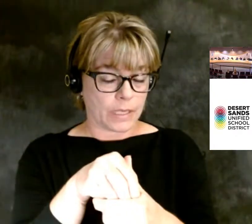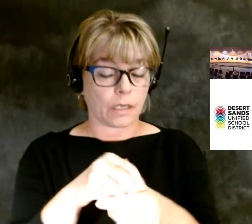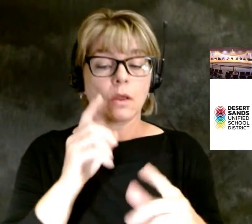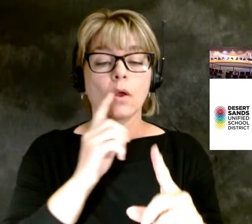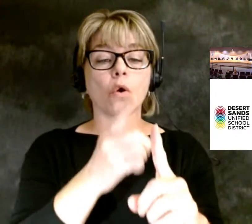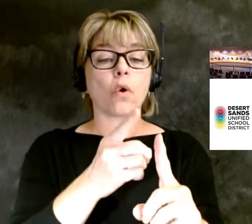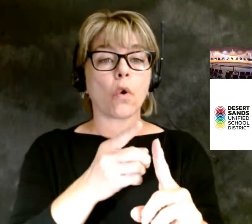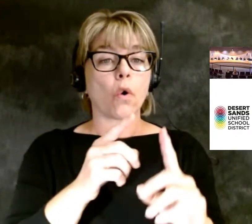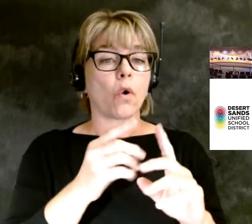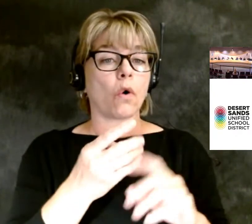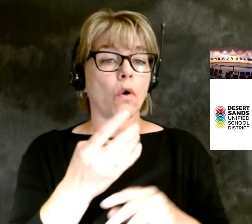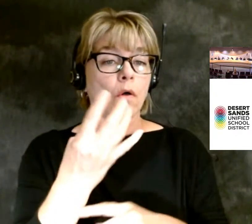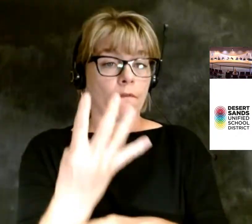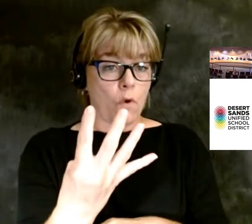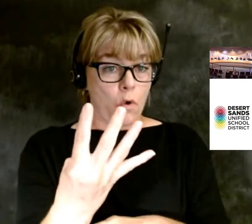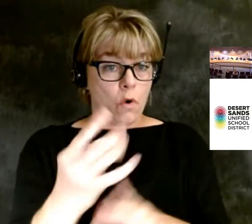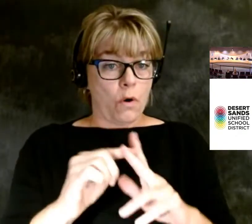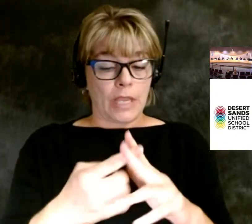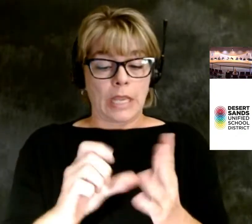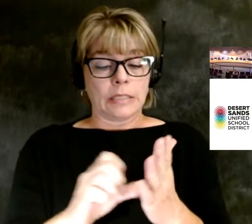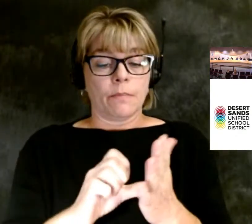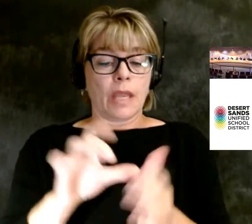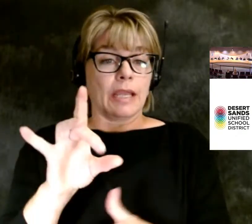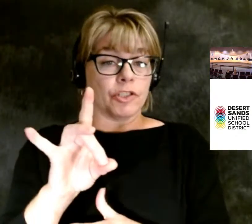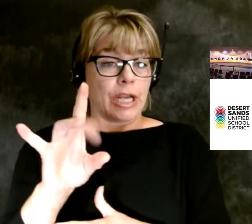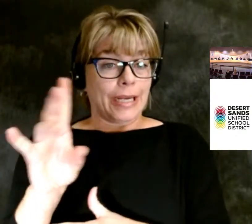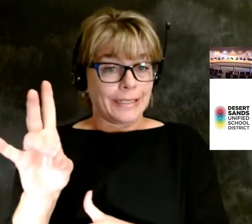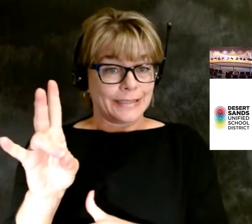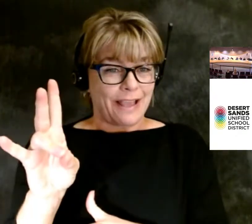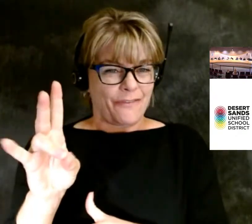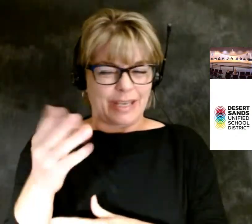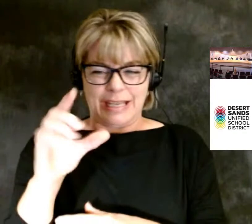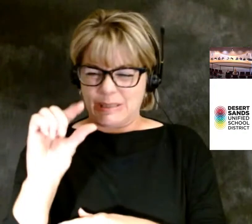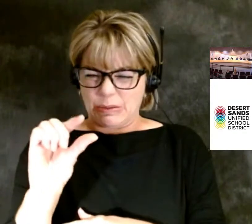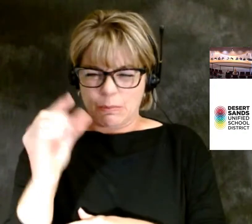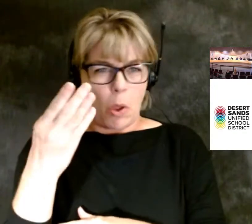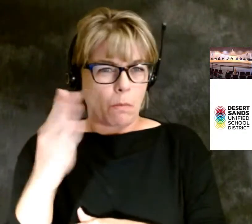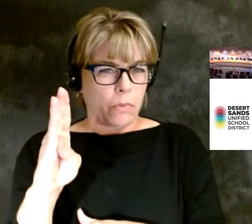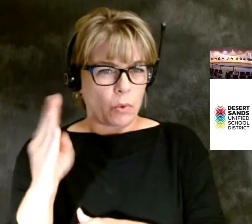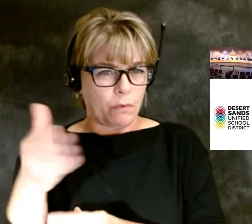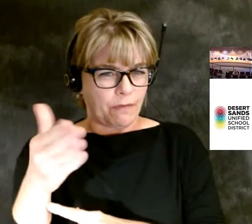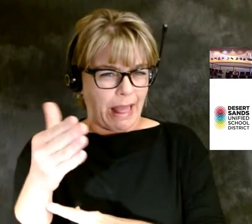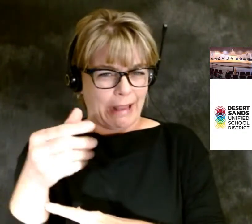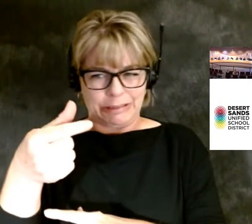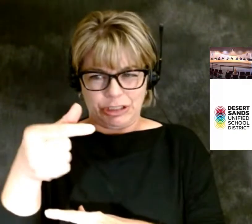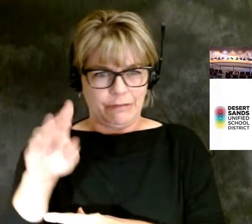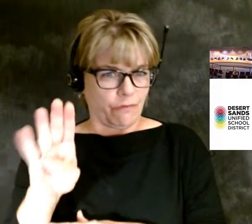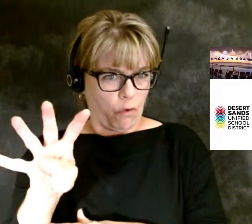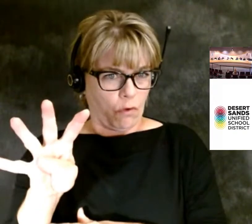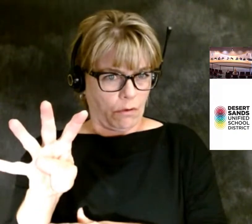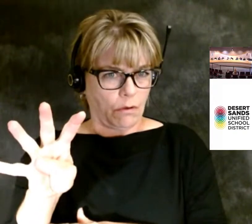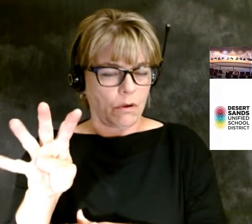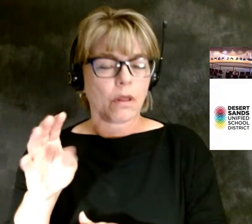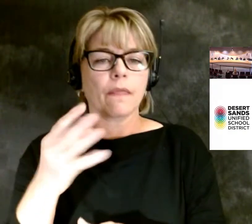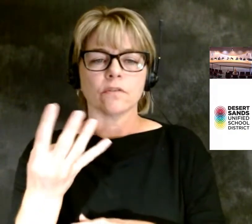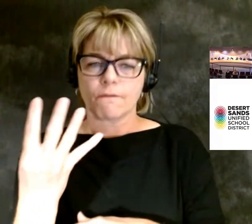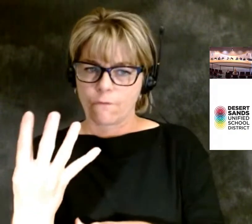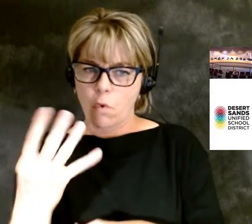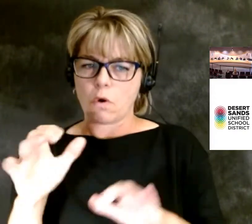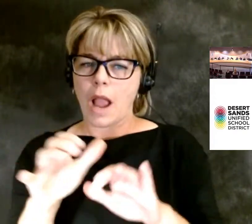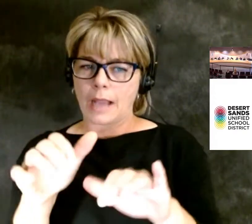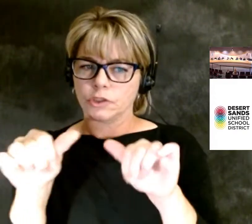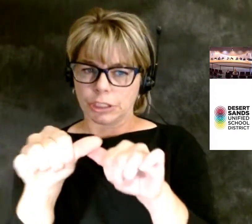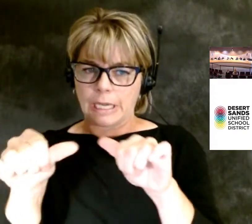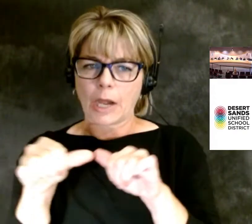page 87, flagged with a small blue flag labeled G4, and has four action areas. And some of the